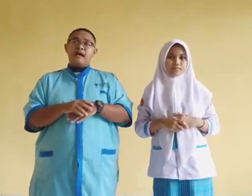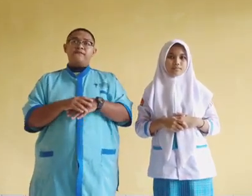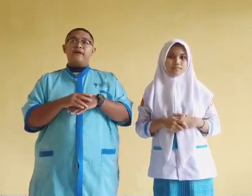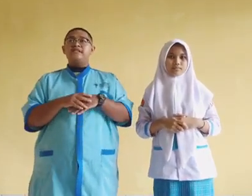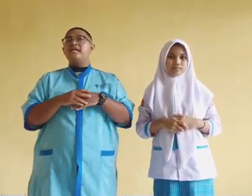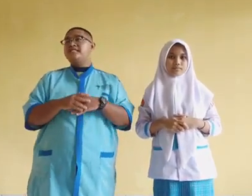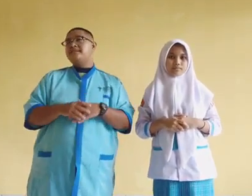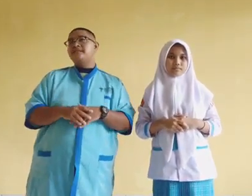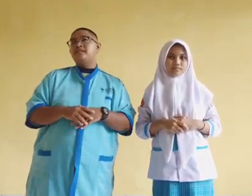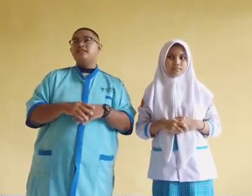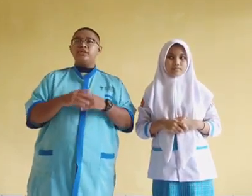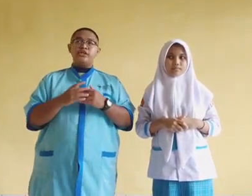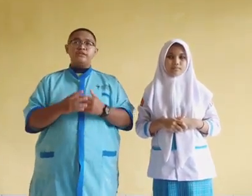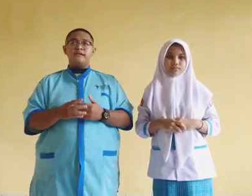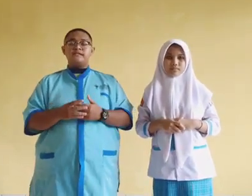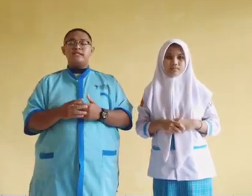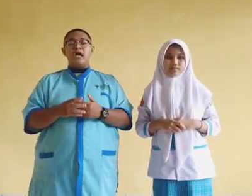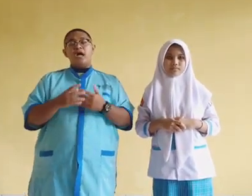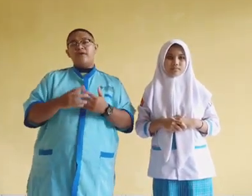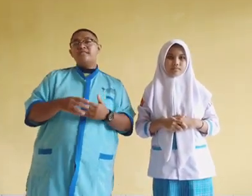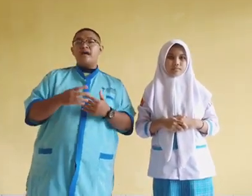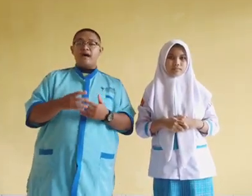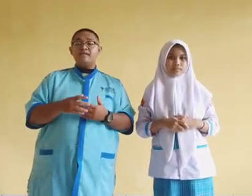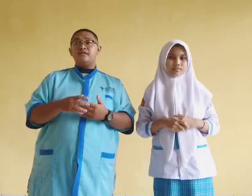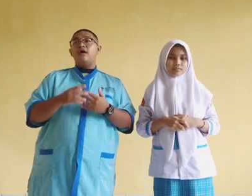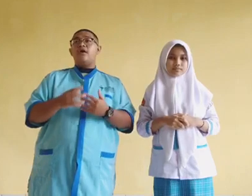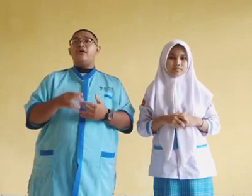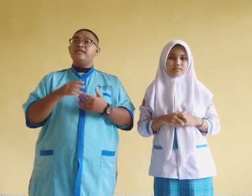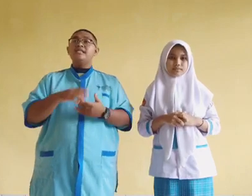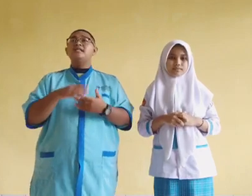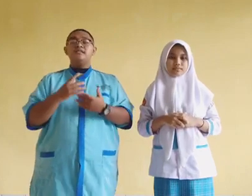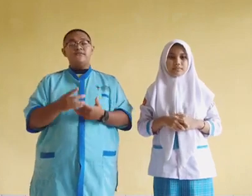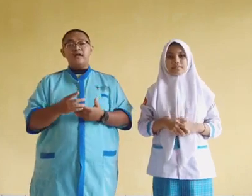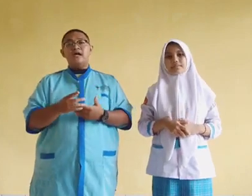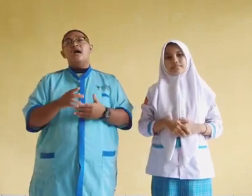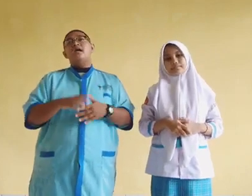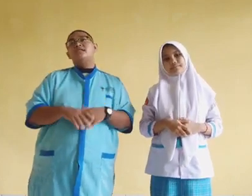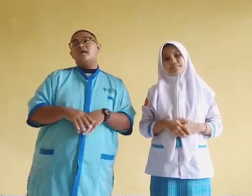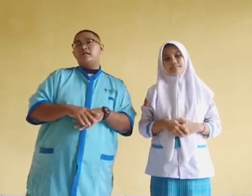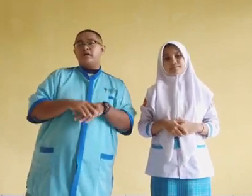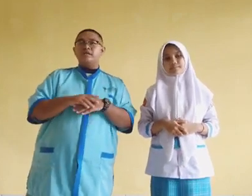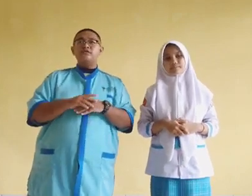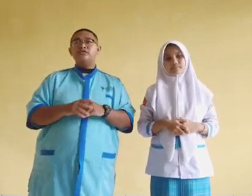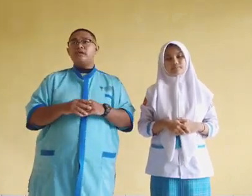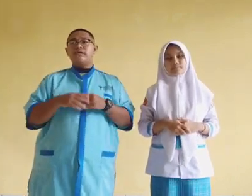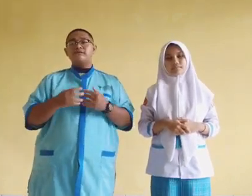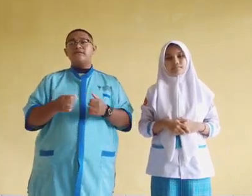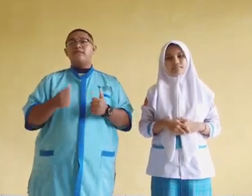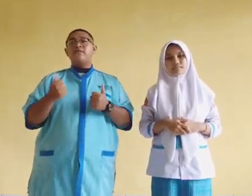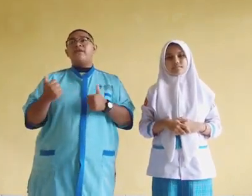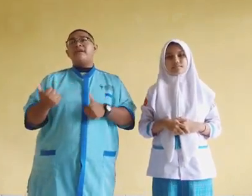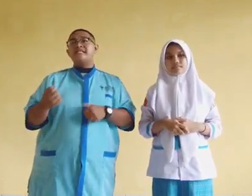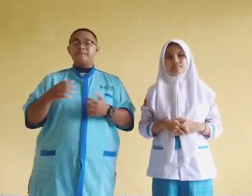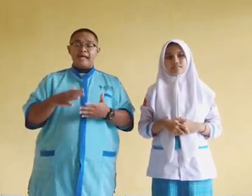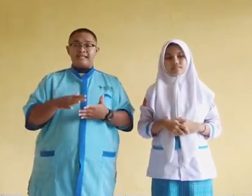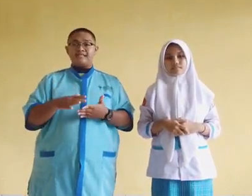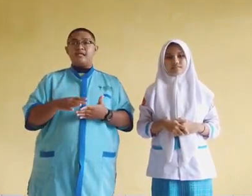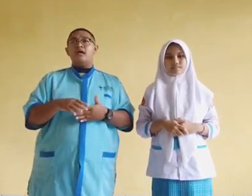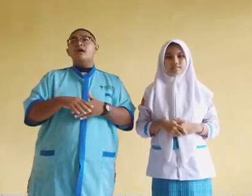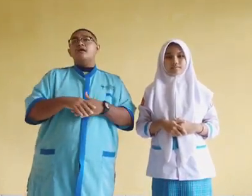very detrimental to humans. Rice husk, or Rusmala sativa, is an agricultural waste from rice plants